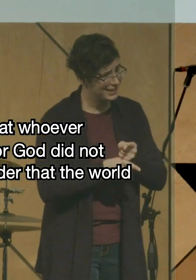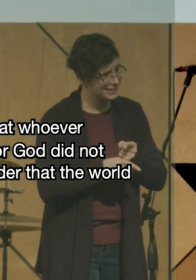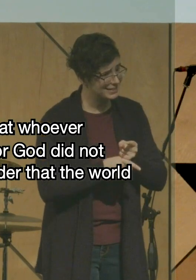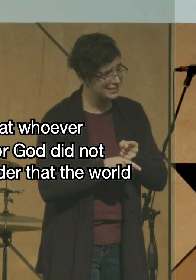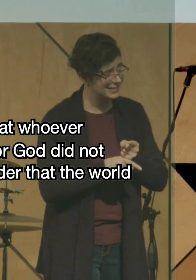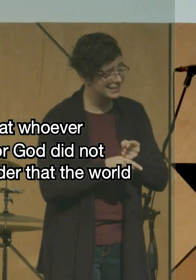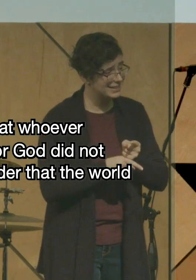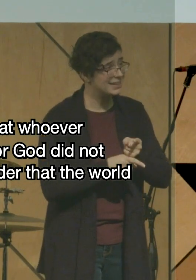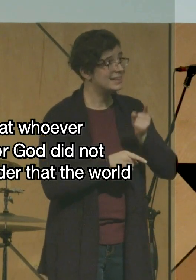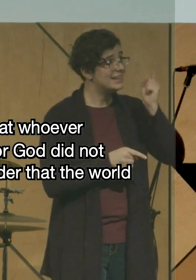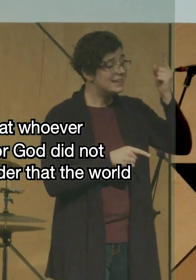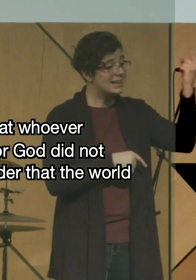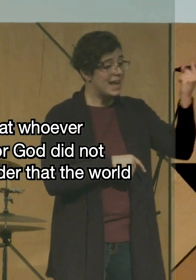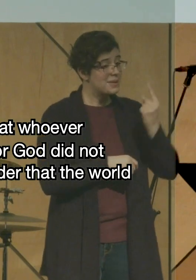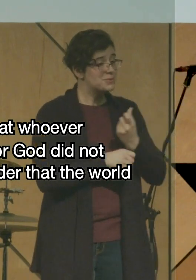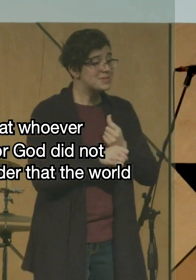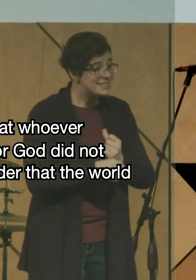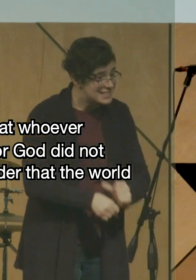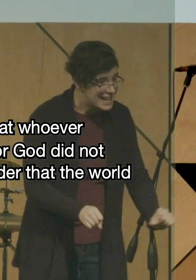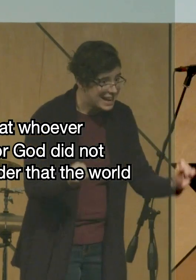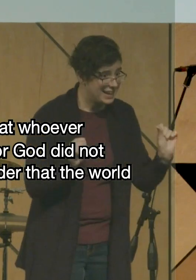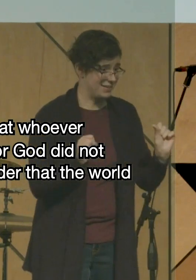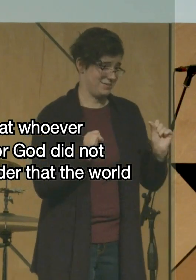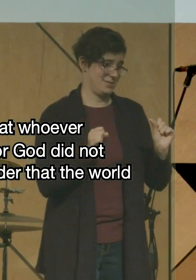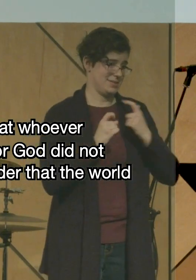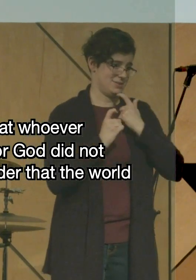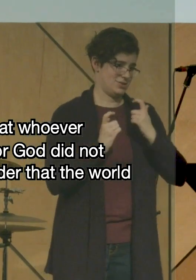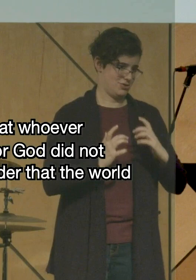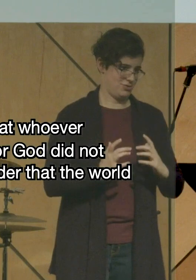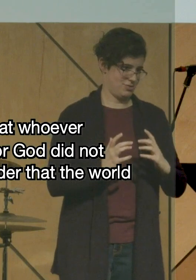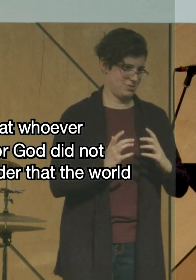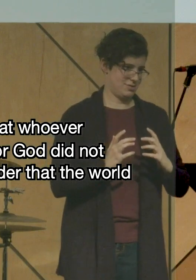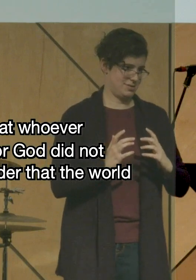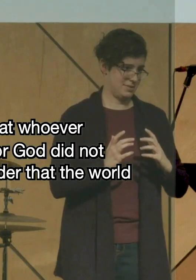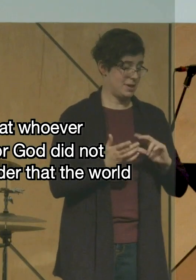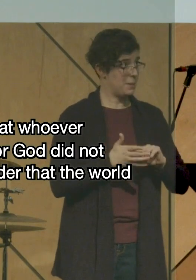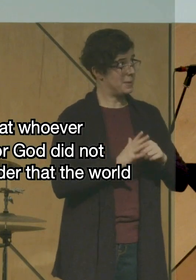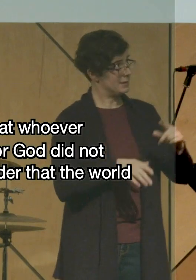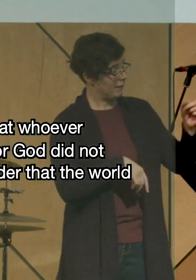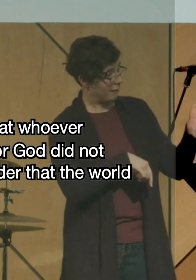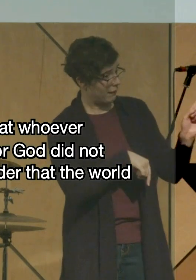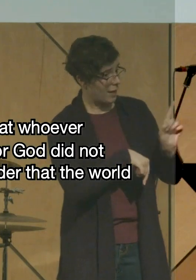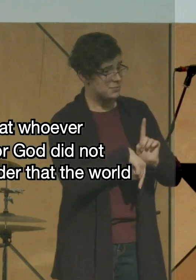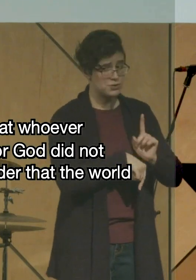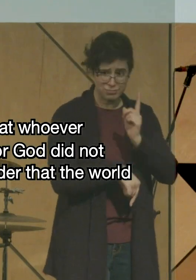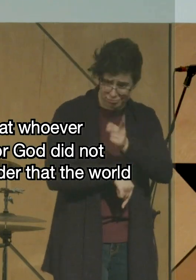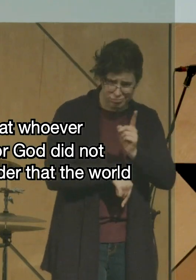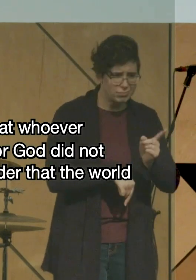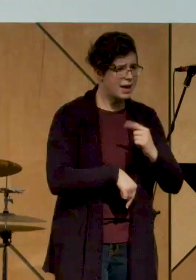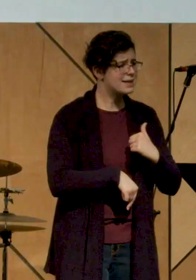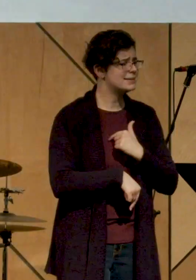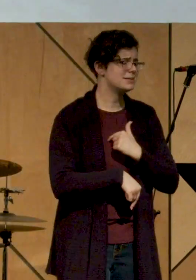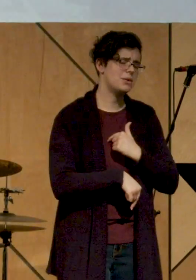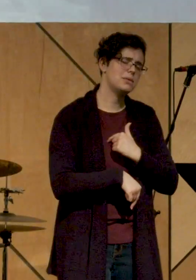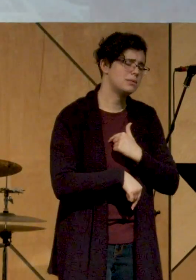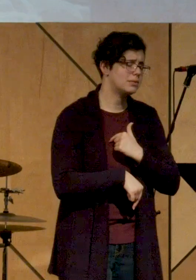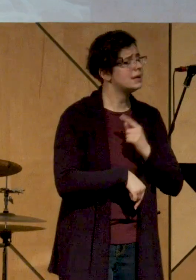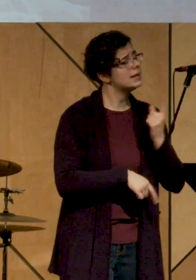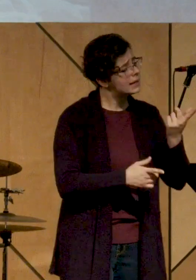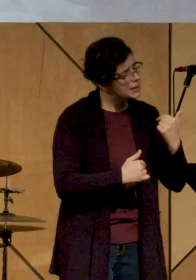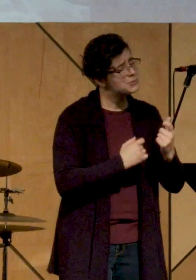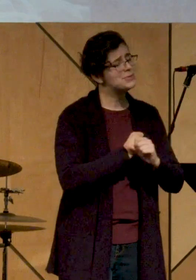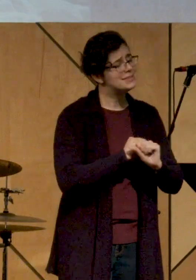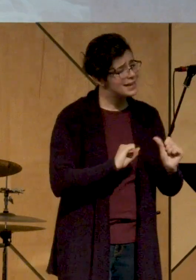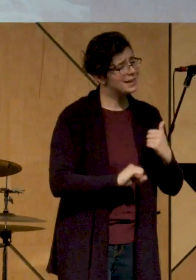into the world to condemn sinners, but to save sinners. That means he didn't come into the world to condemn us. He came into the world to